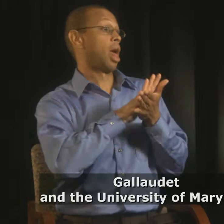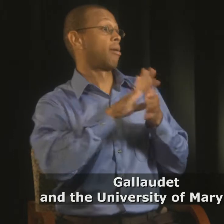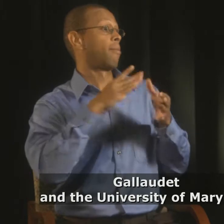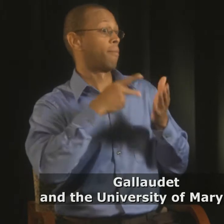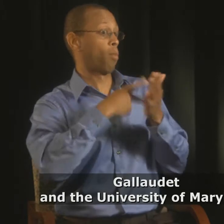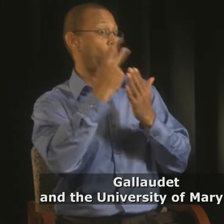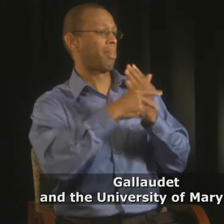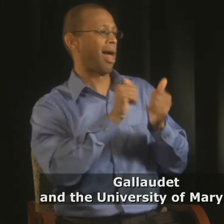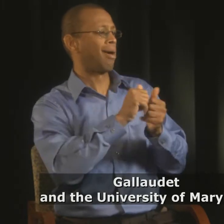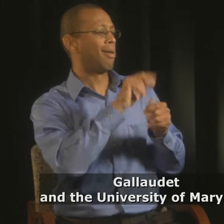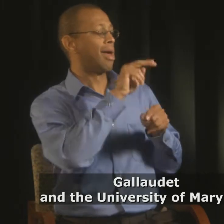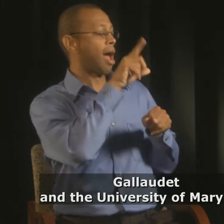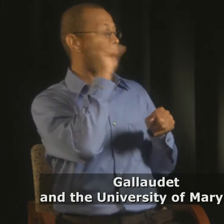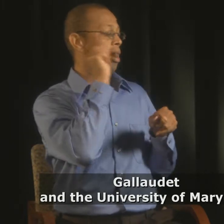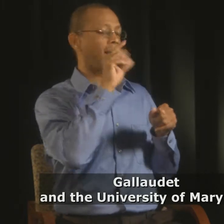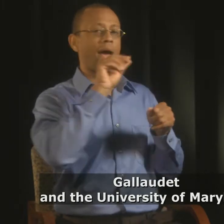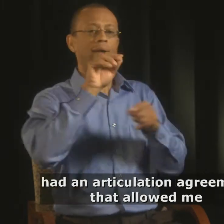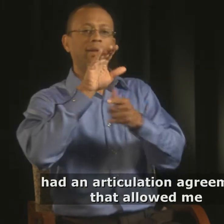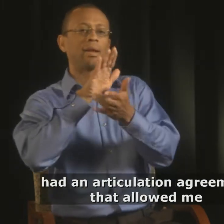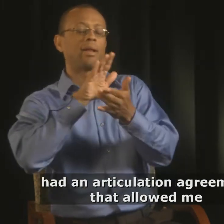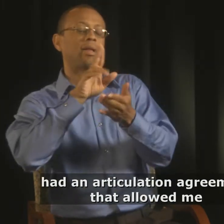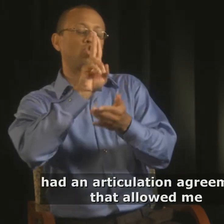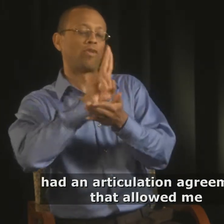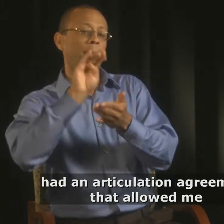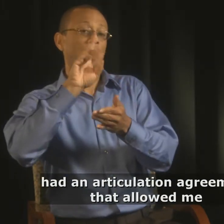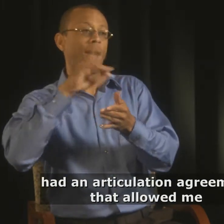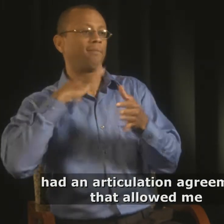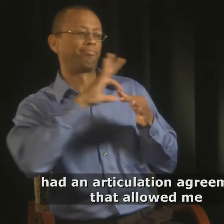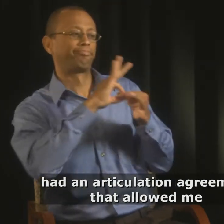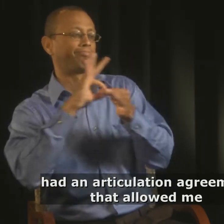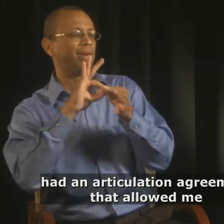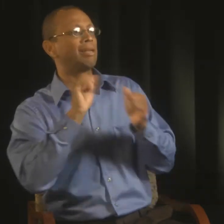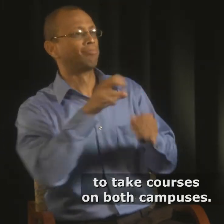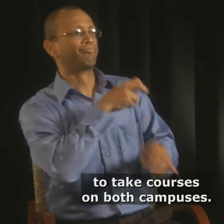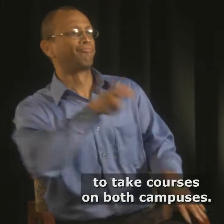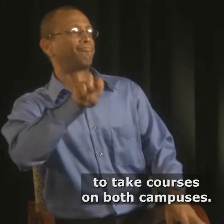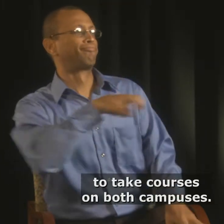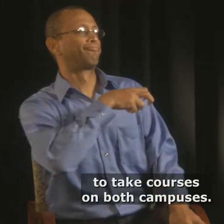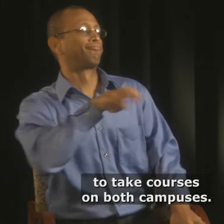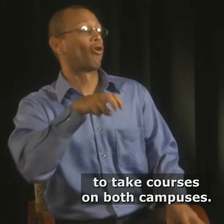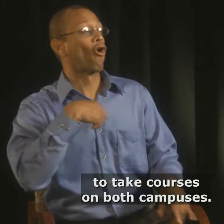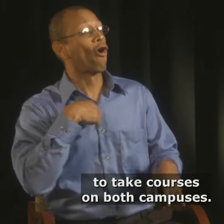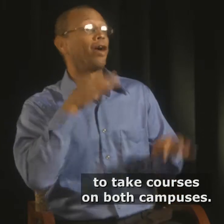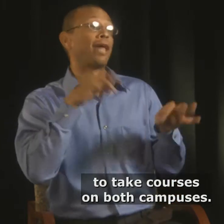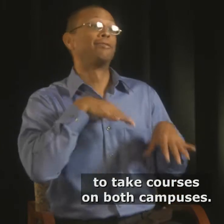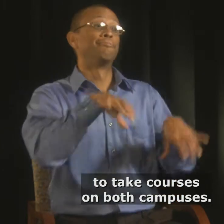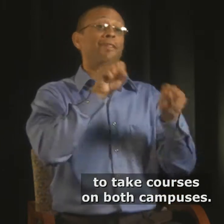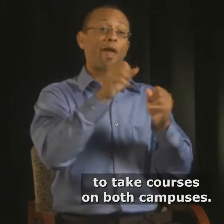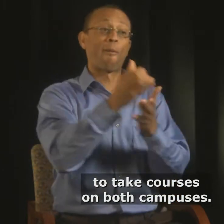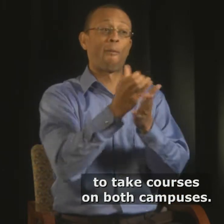Gallaudet and the University of Maryland had an articulation agreement to take courses on both campuses.